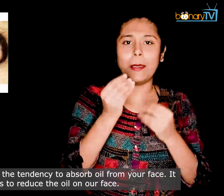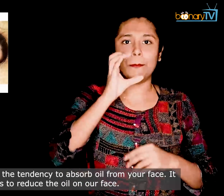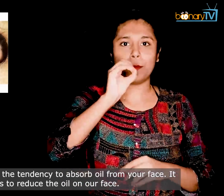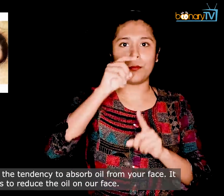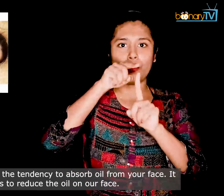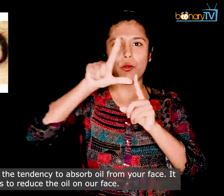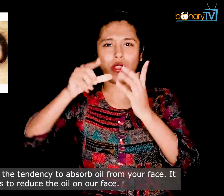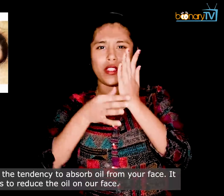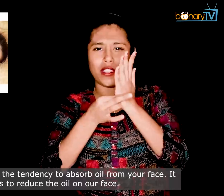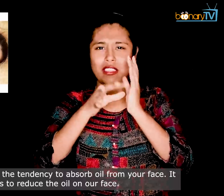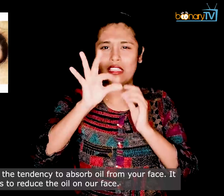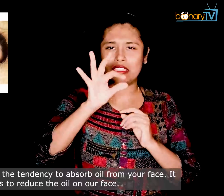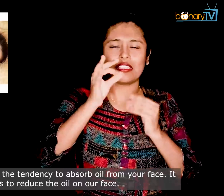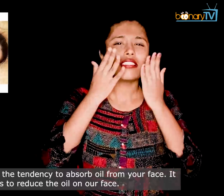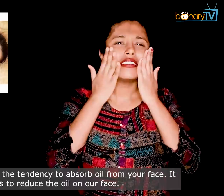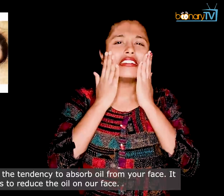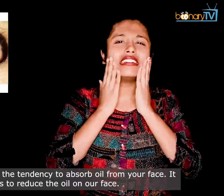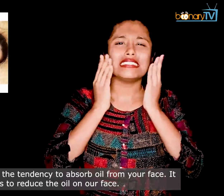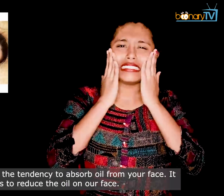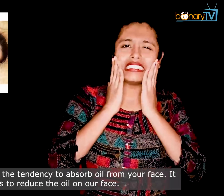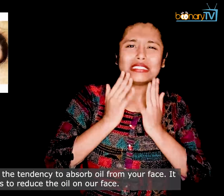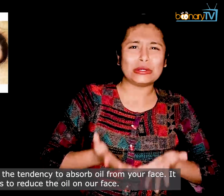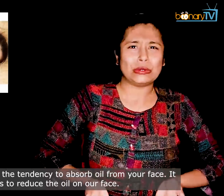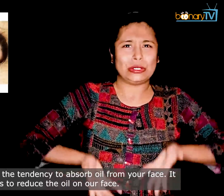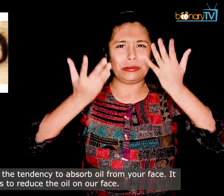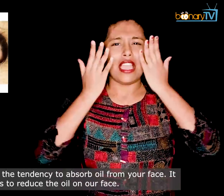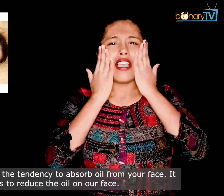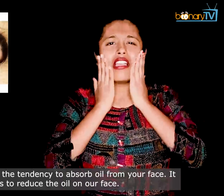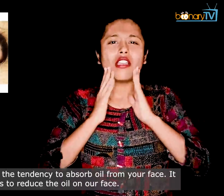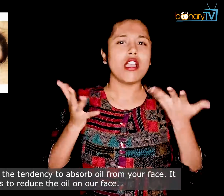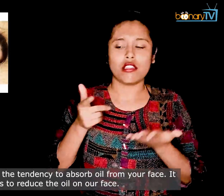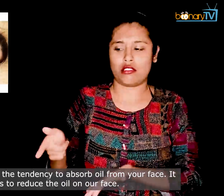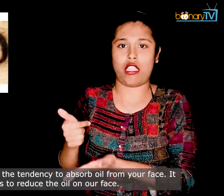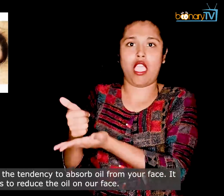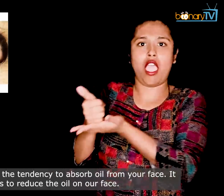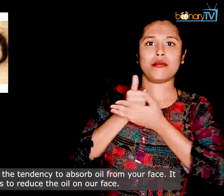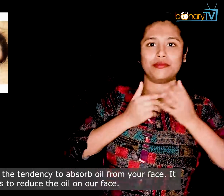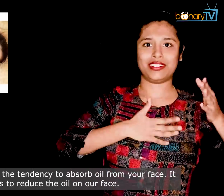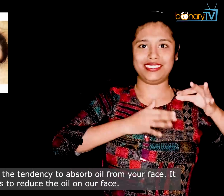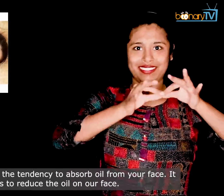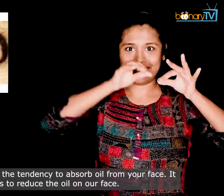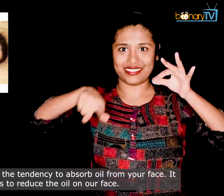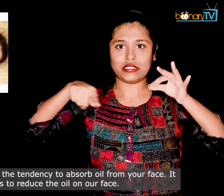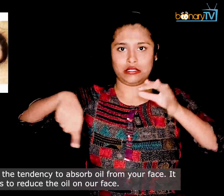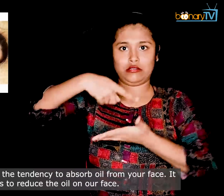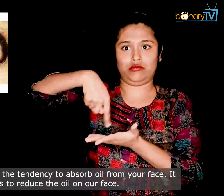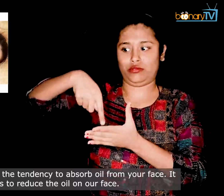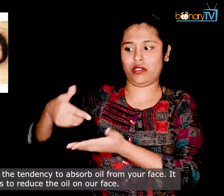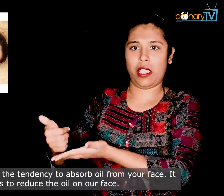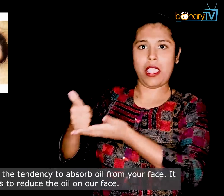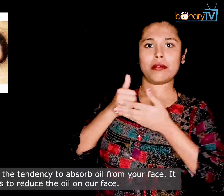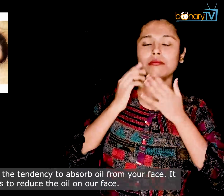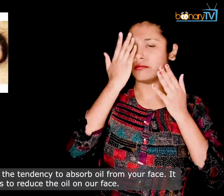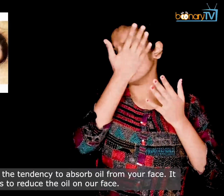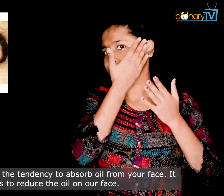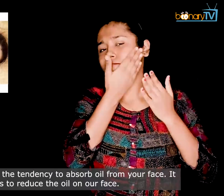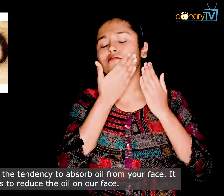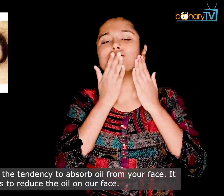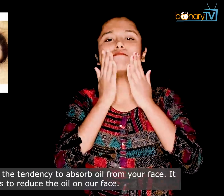Coriander also has the tendency to absorb oil from your face. It helps